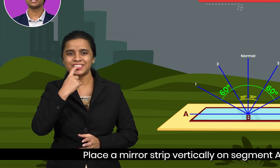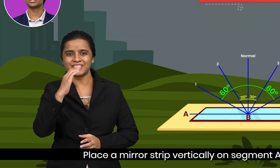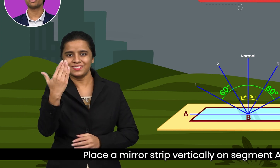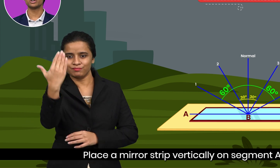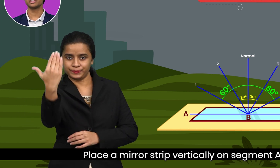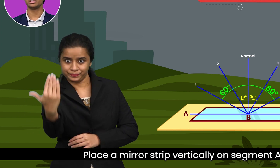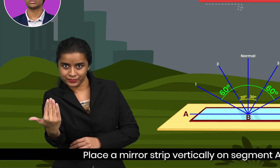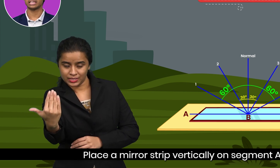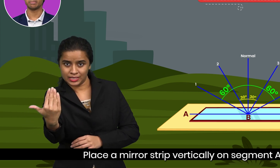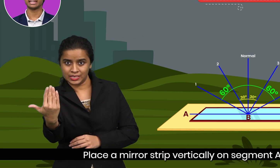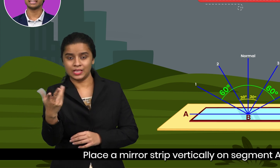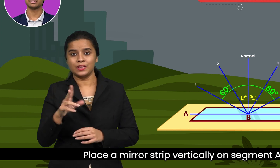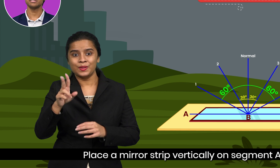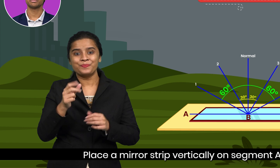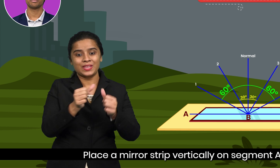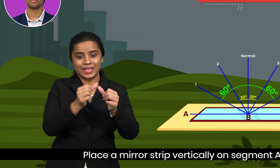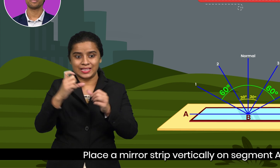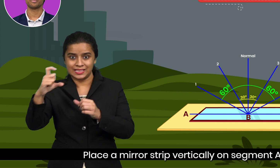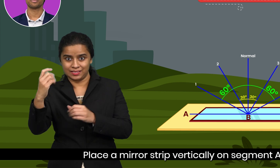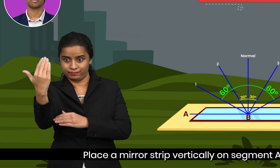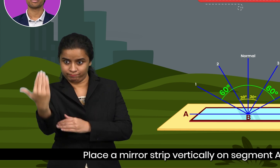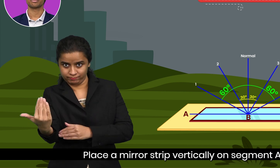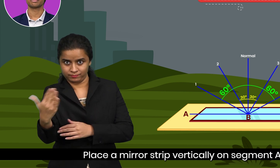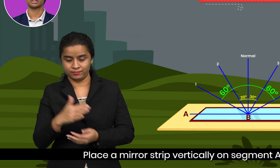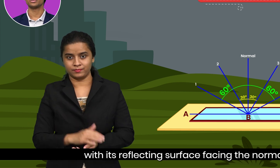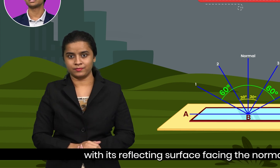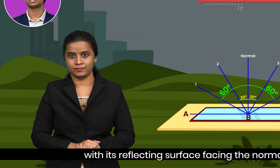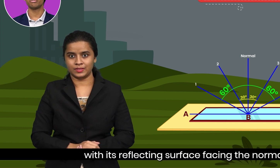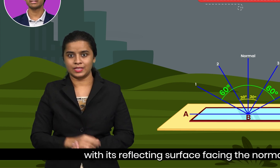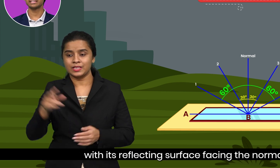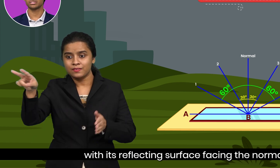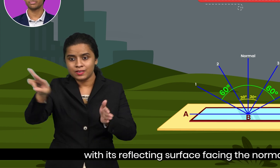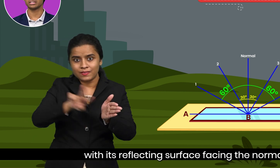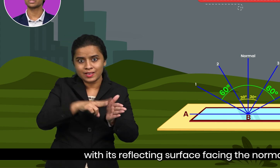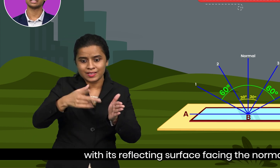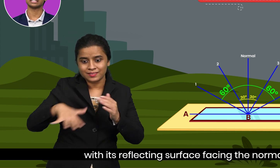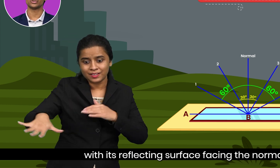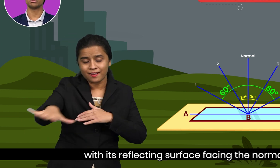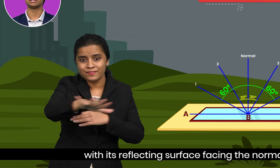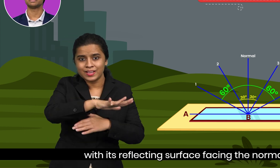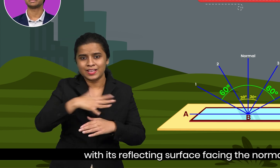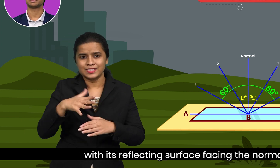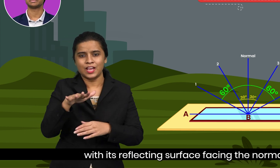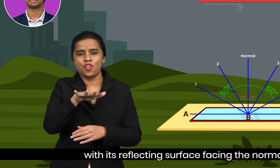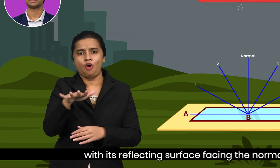Place a mirror strip vertically on segment AC with its reflecting surface facing the